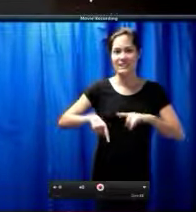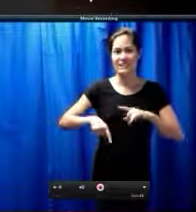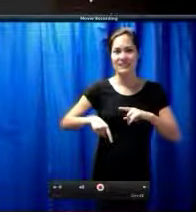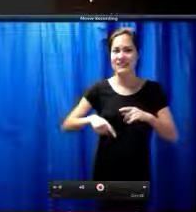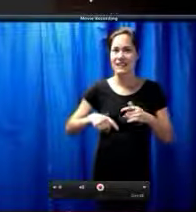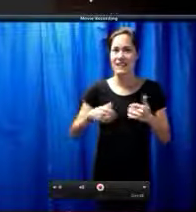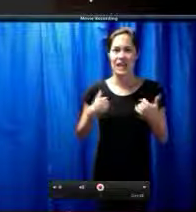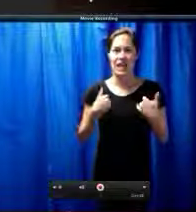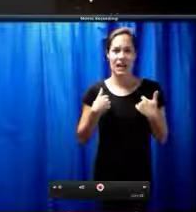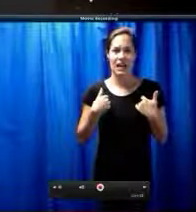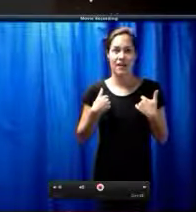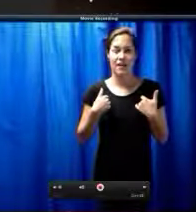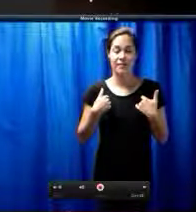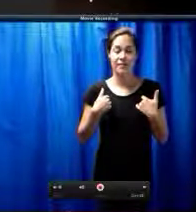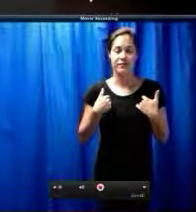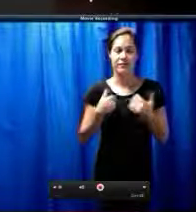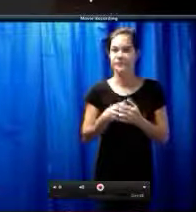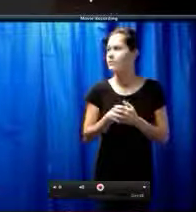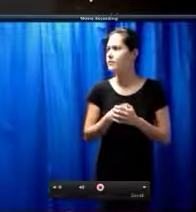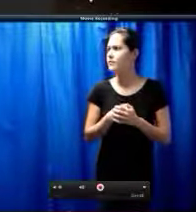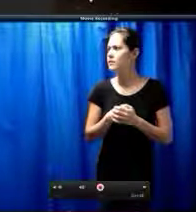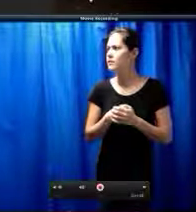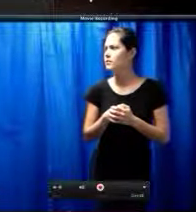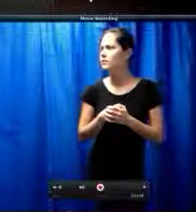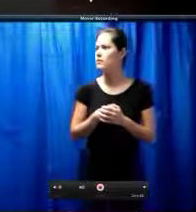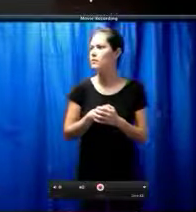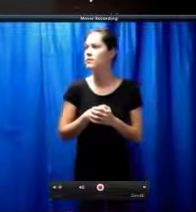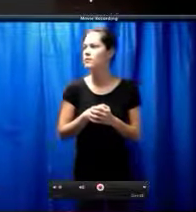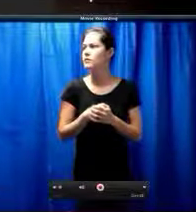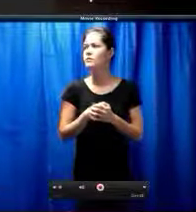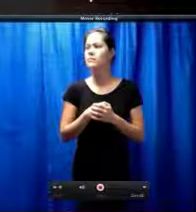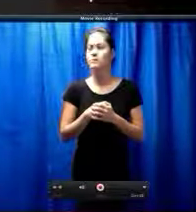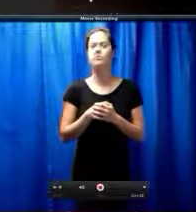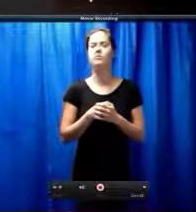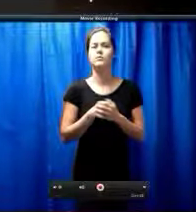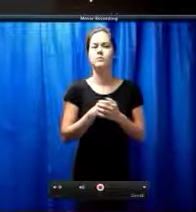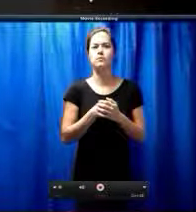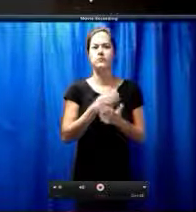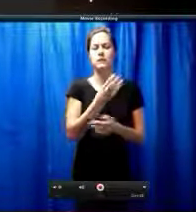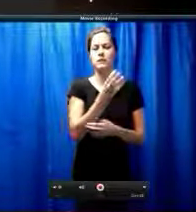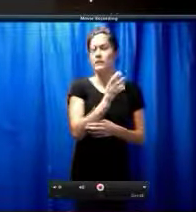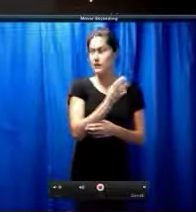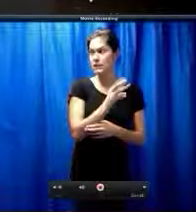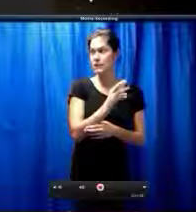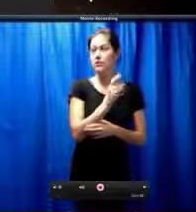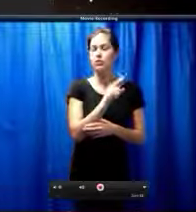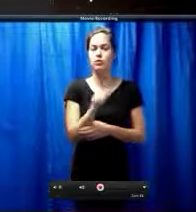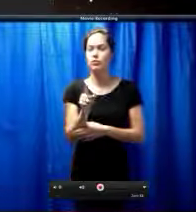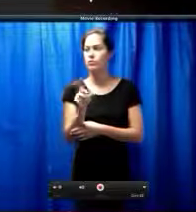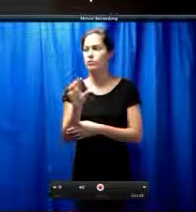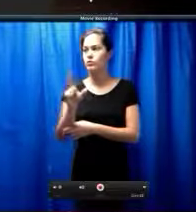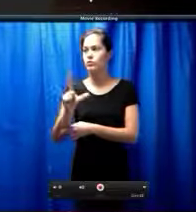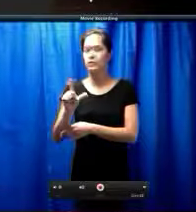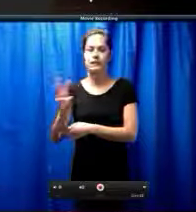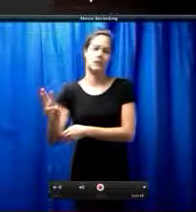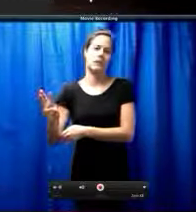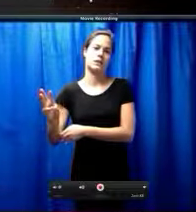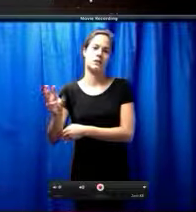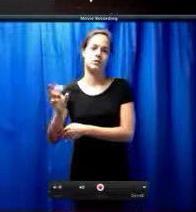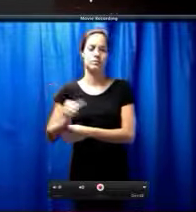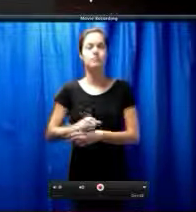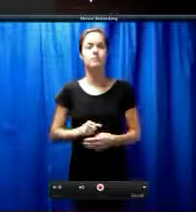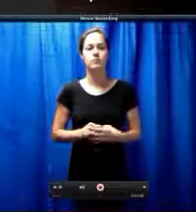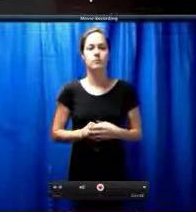17-year-olds, whatever. But oral sex does come with risks, and cancer is one of them. So you have to be very,